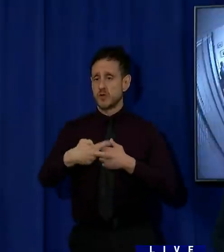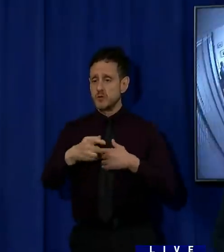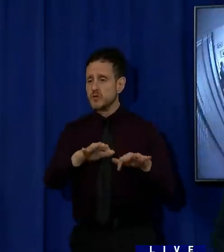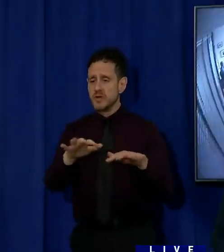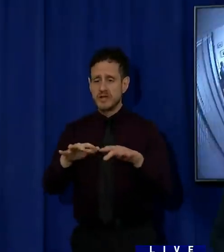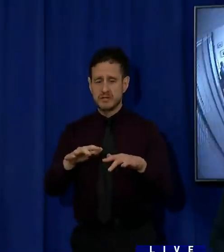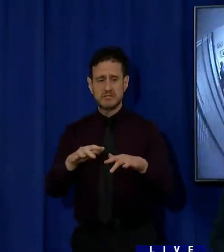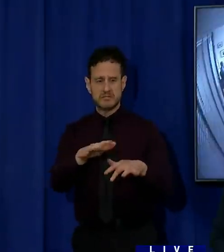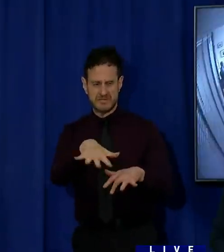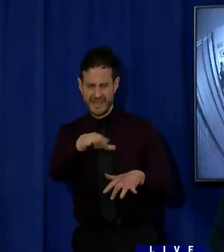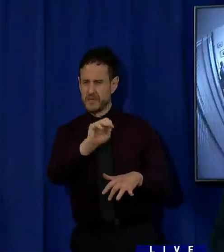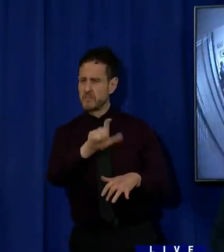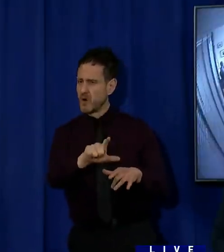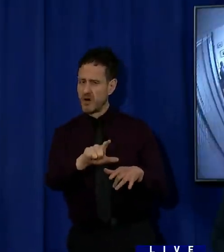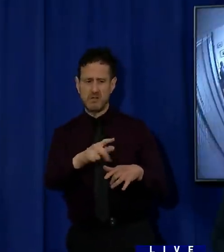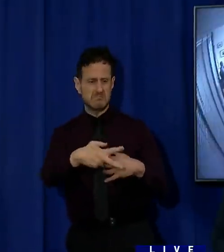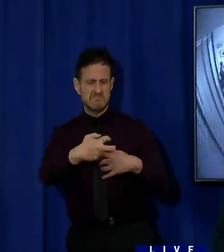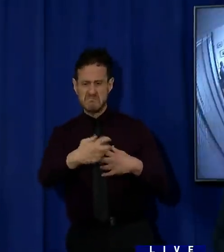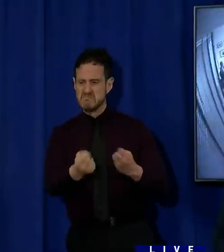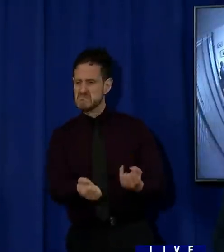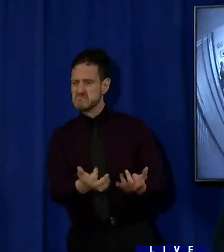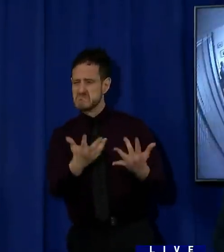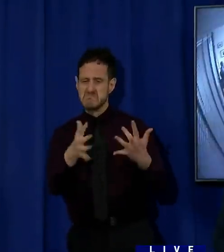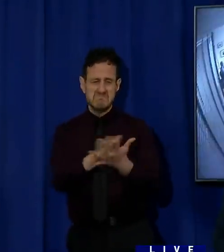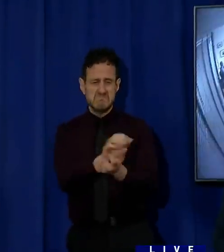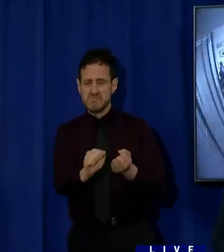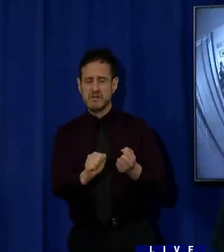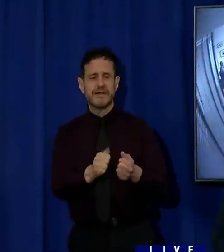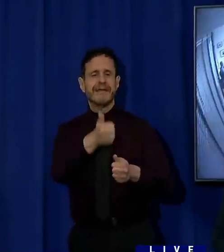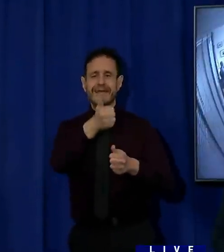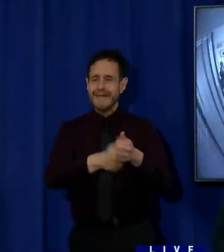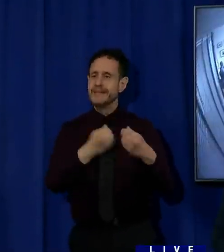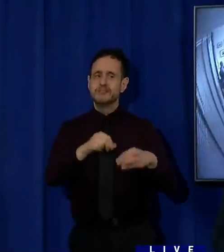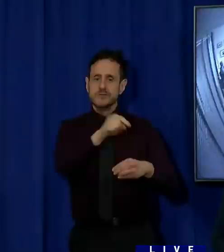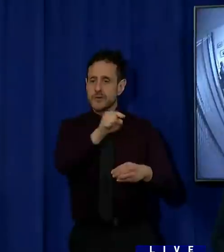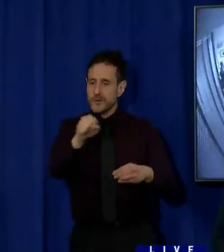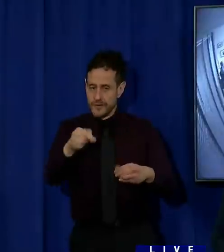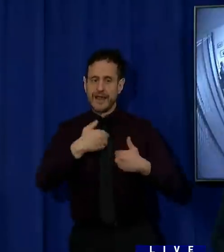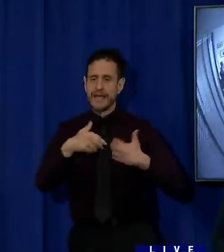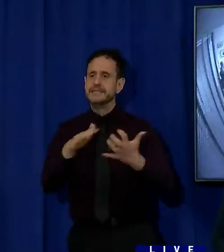mall, literally almost every store was looted,